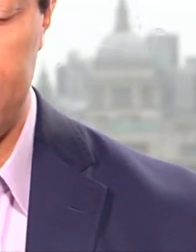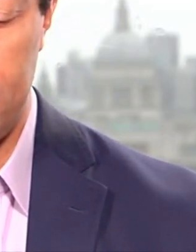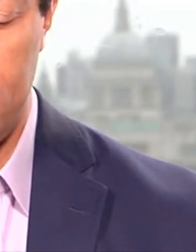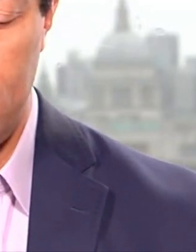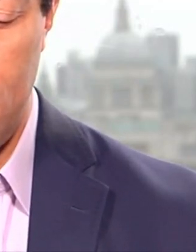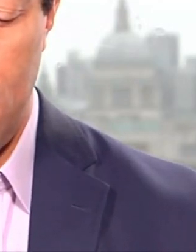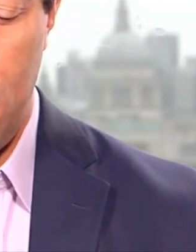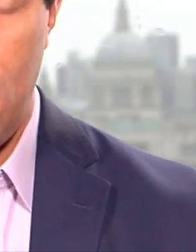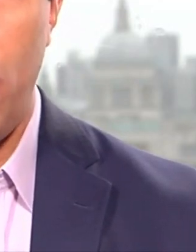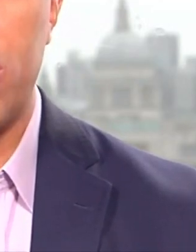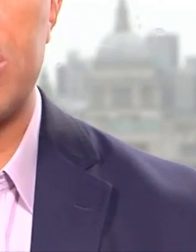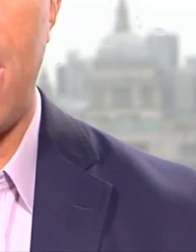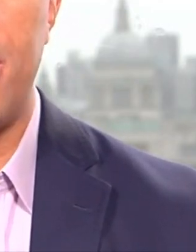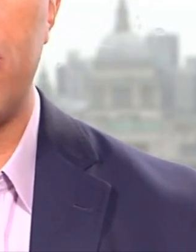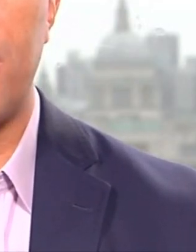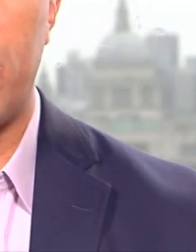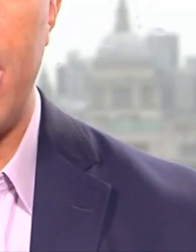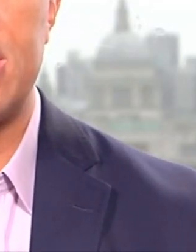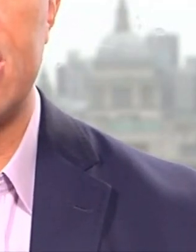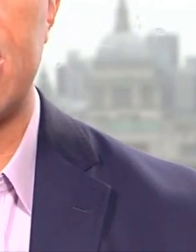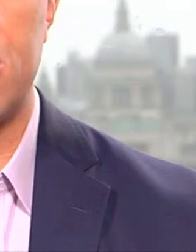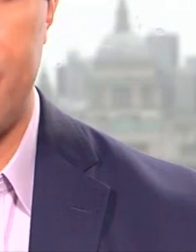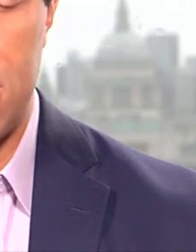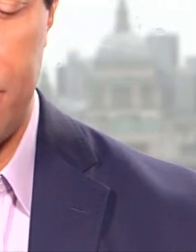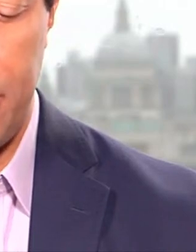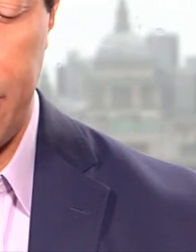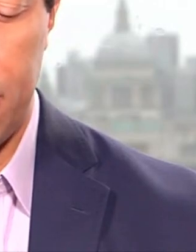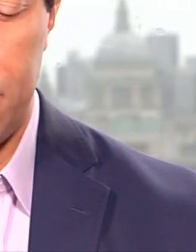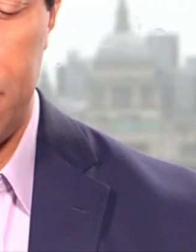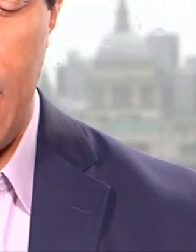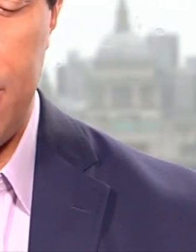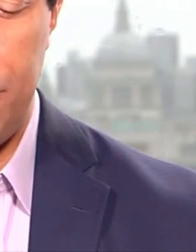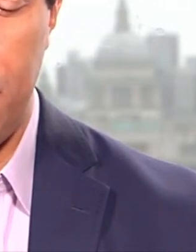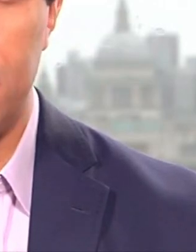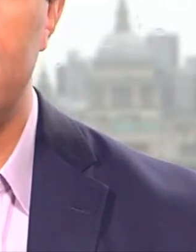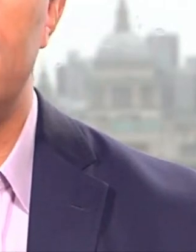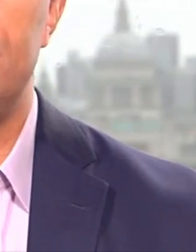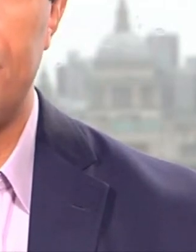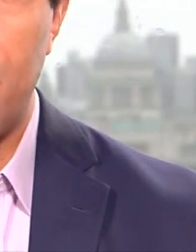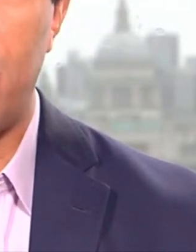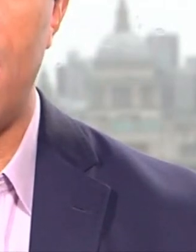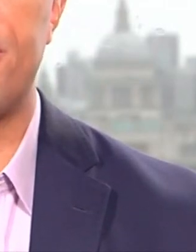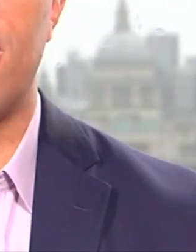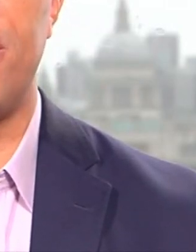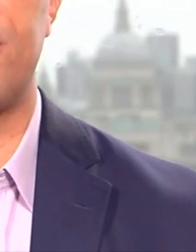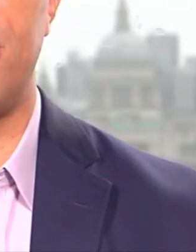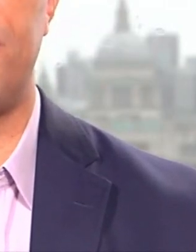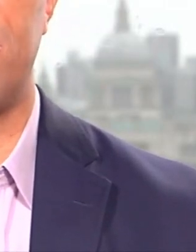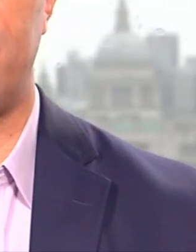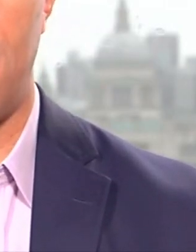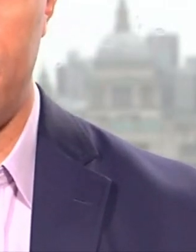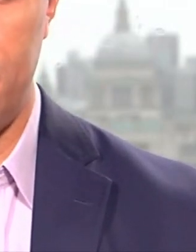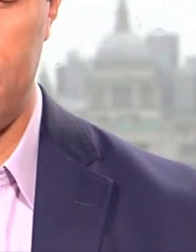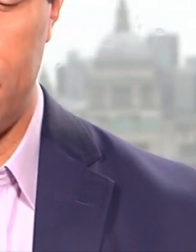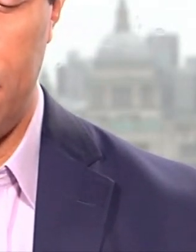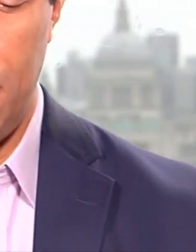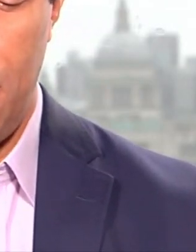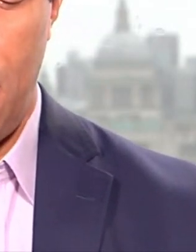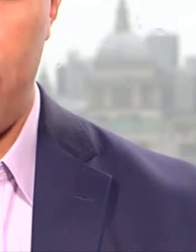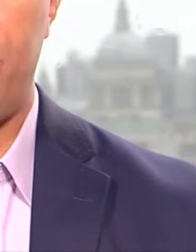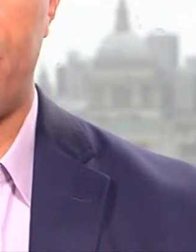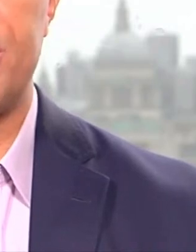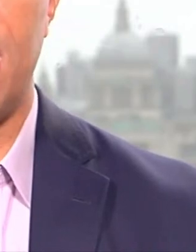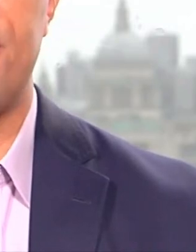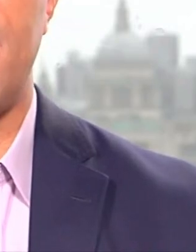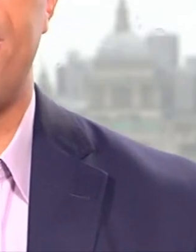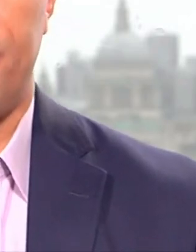Protection. We responded with a great sense of responsibility and duty to the request of Mr. Minister of Climate.